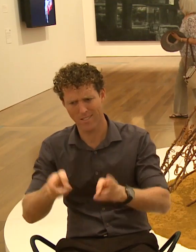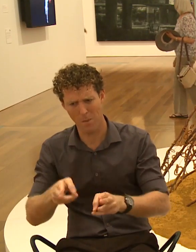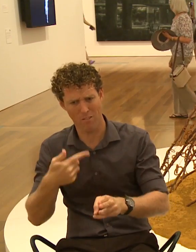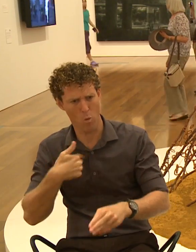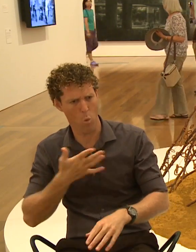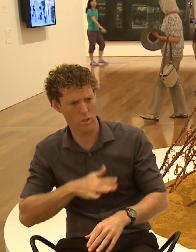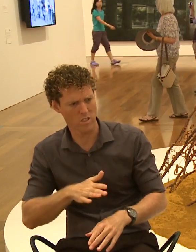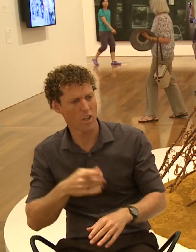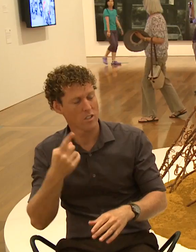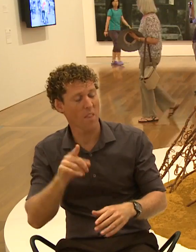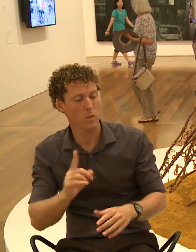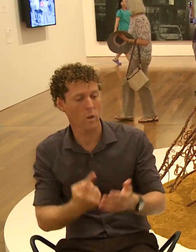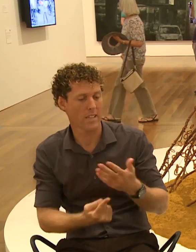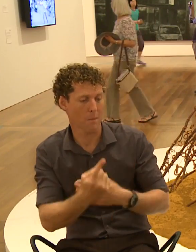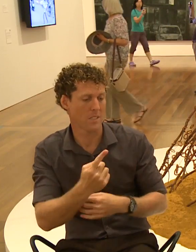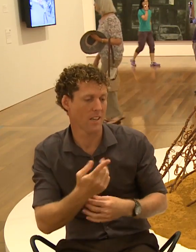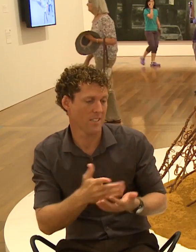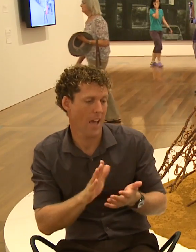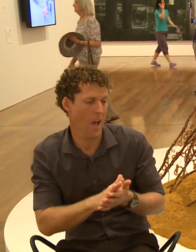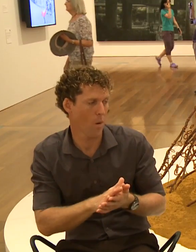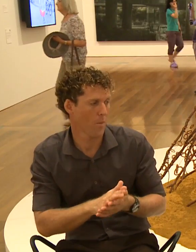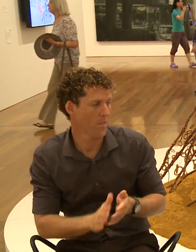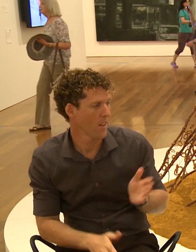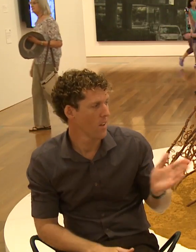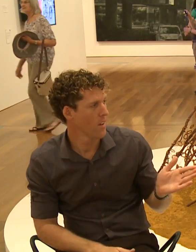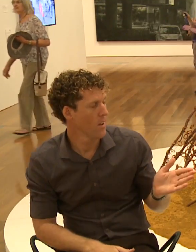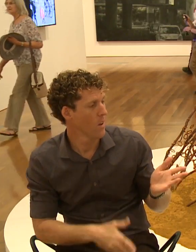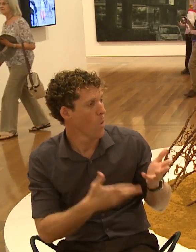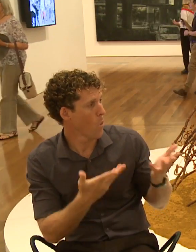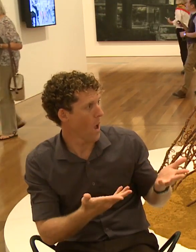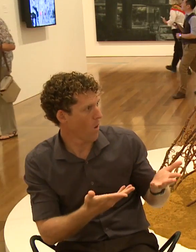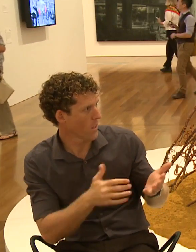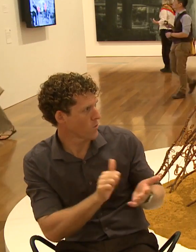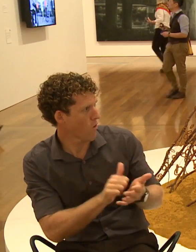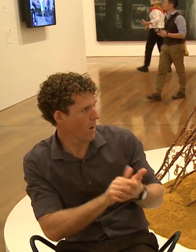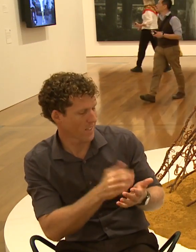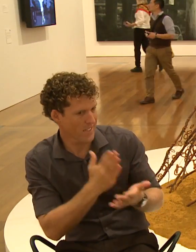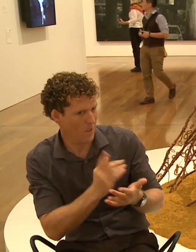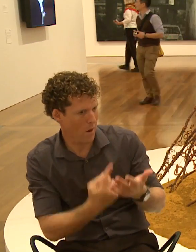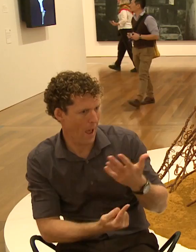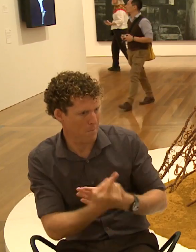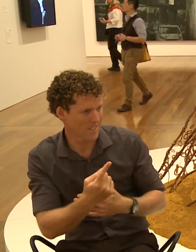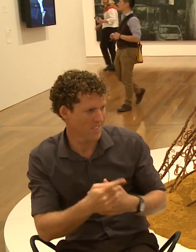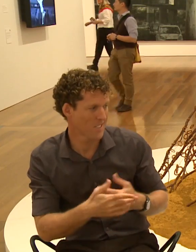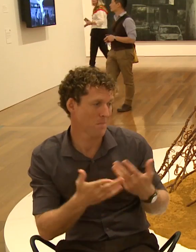that's basically what I've done. Yeah. More or less. More or less.